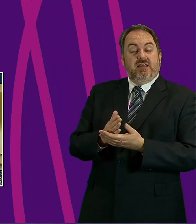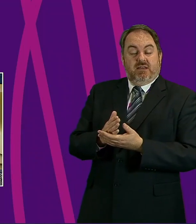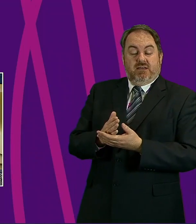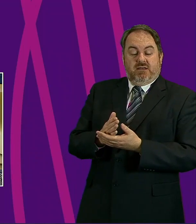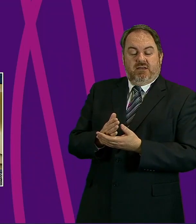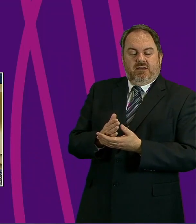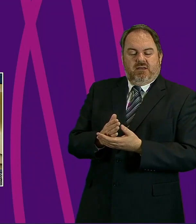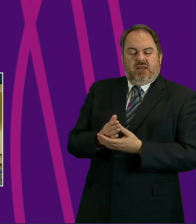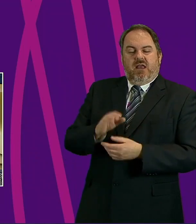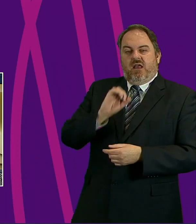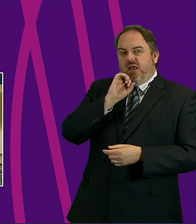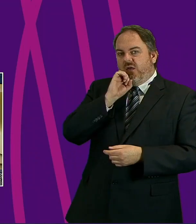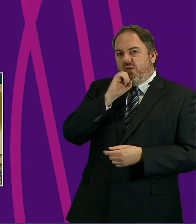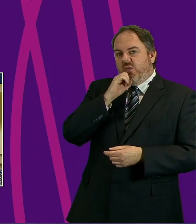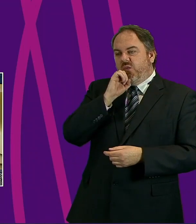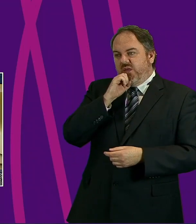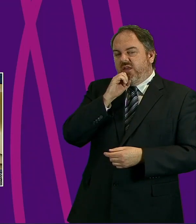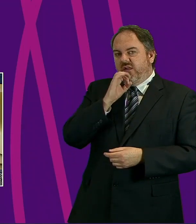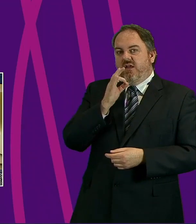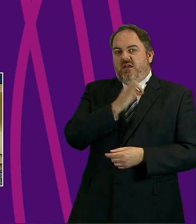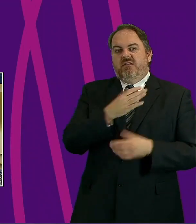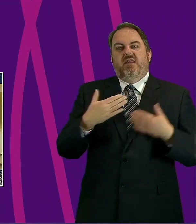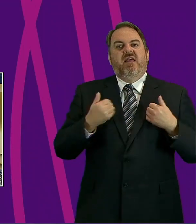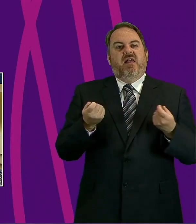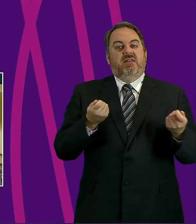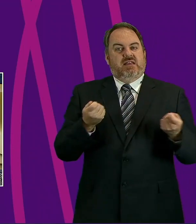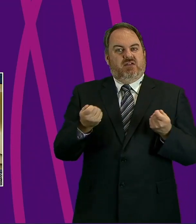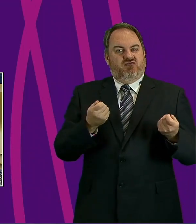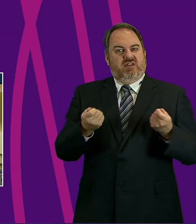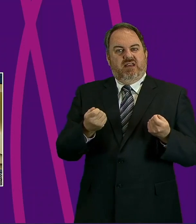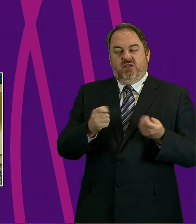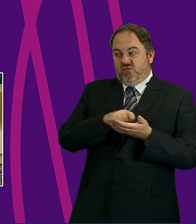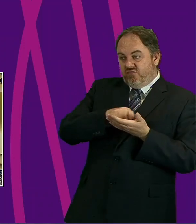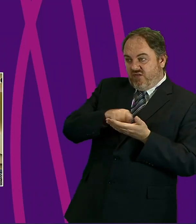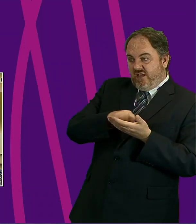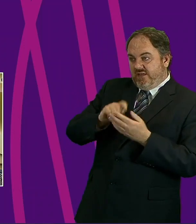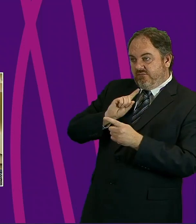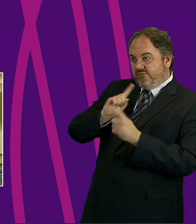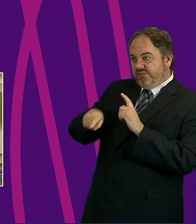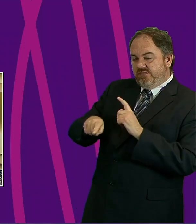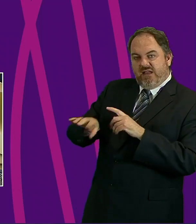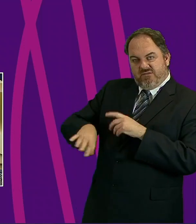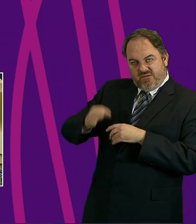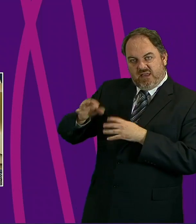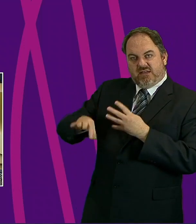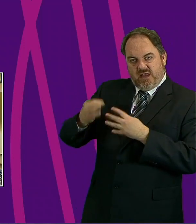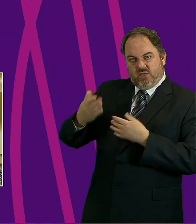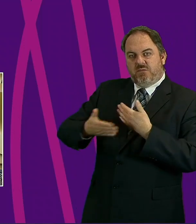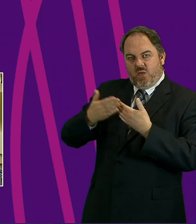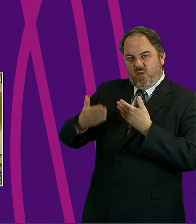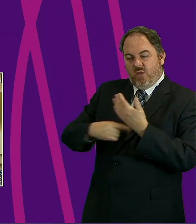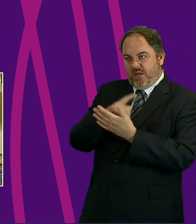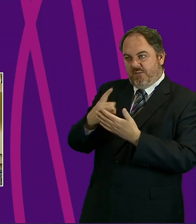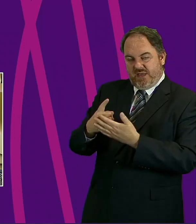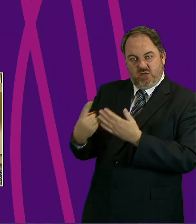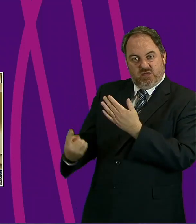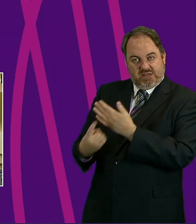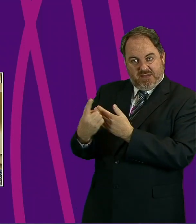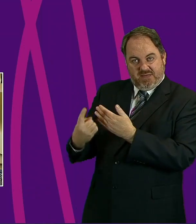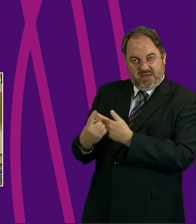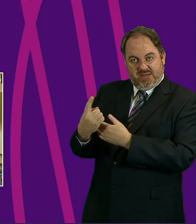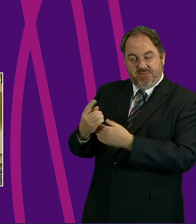I'll ask the Health Secretary to write to the member to give more detail on exactly where that is and the progress that has been made on that. On the second